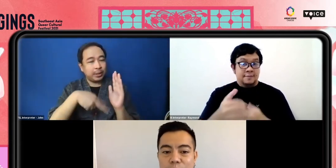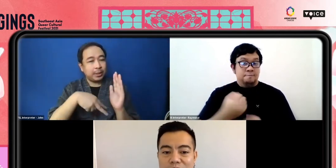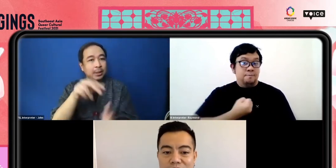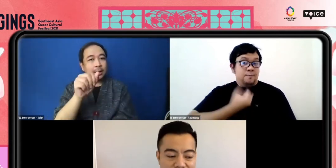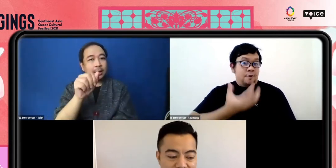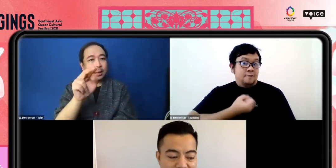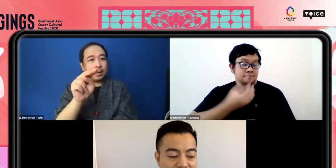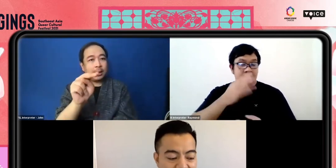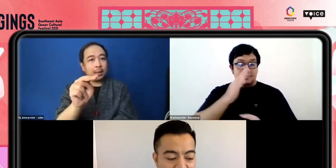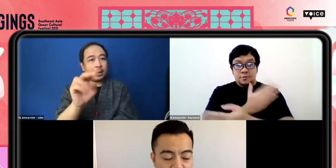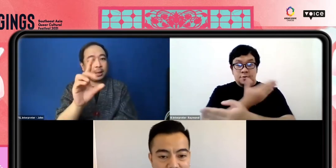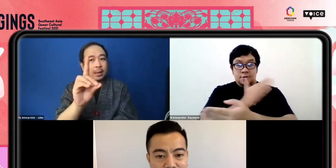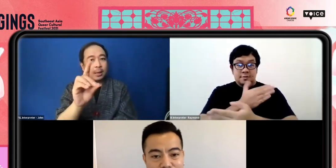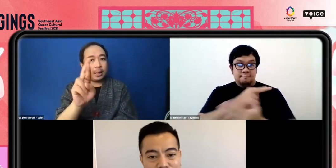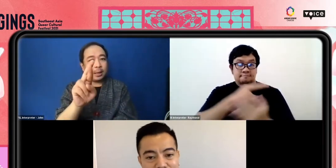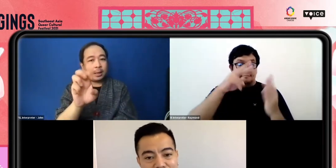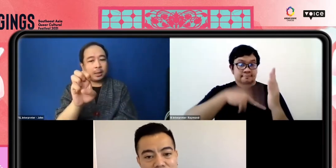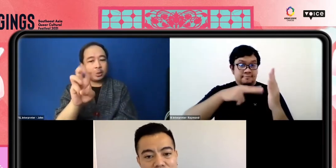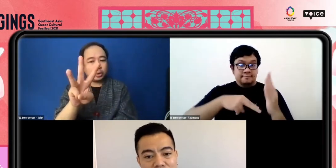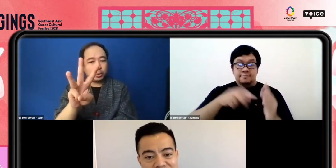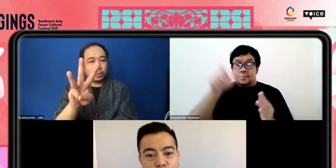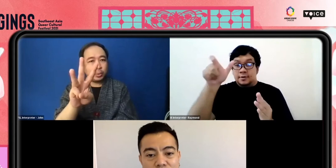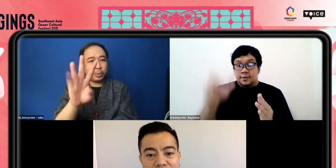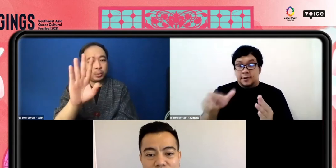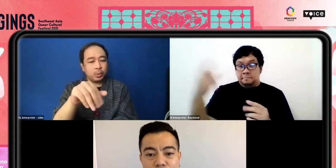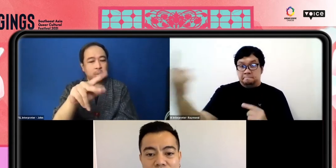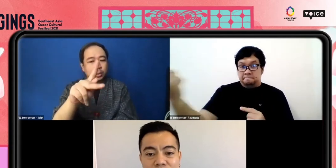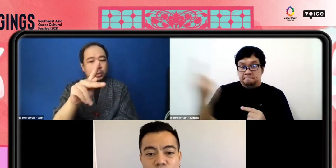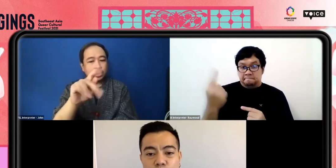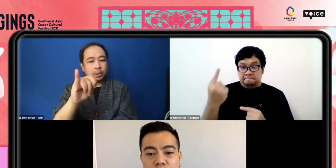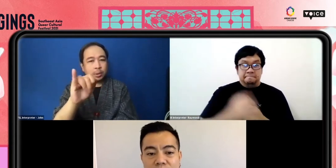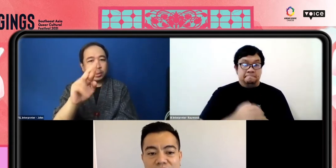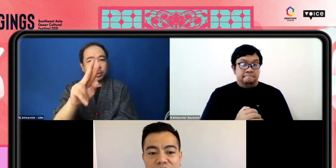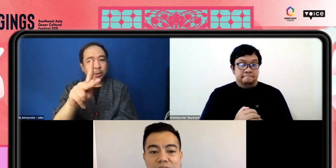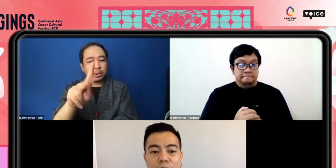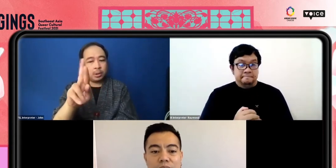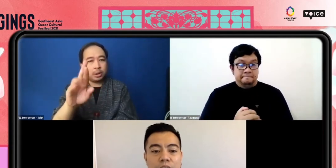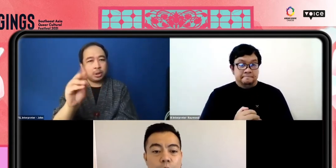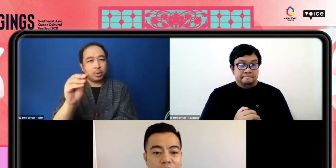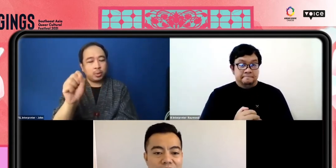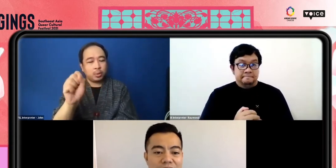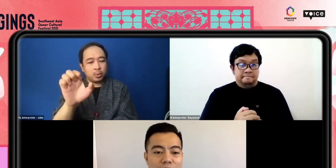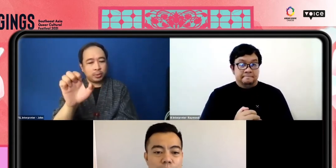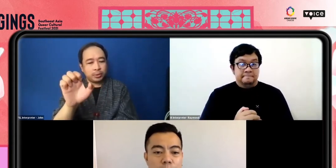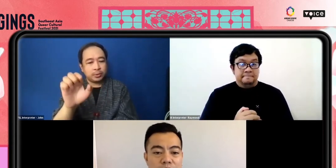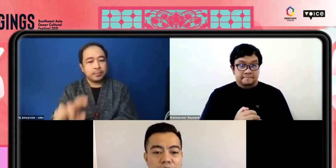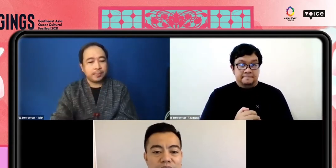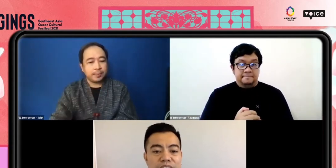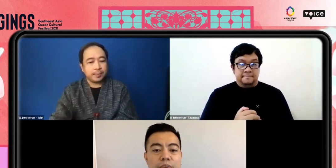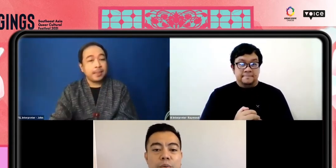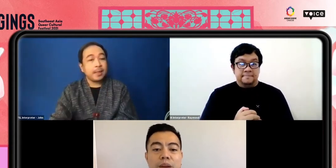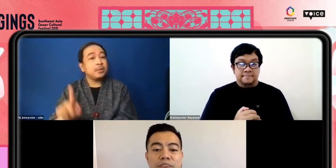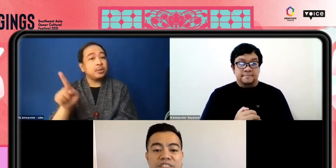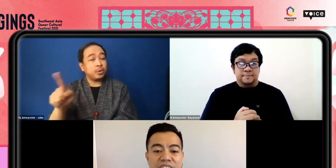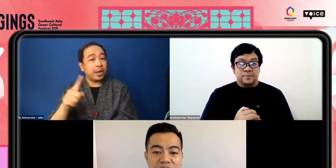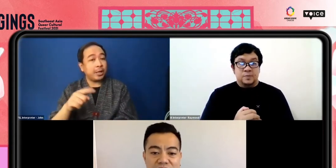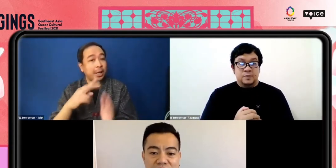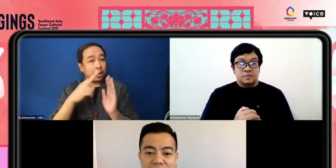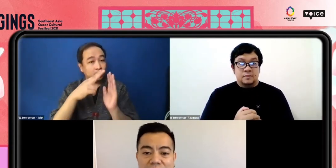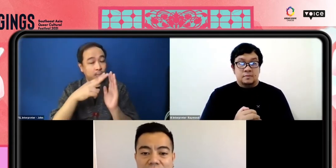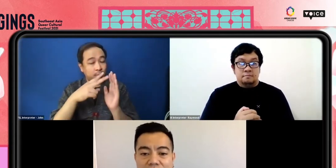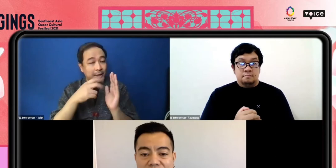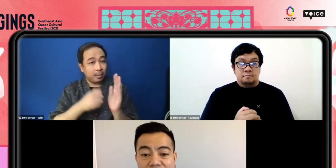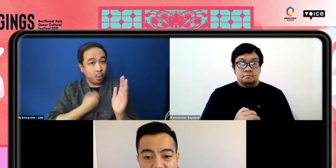of linguistics and literature. His work has appeared in journals including Cordite, Poetry Review, and